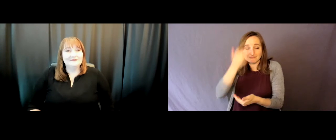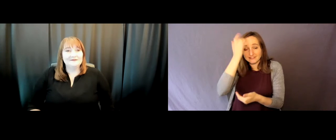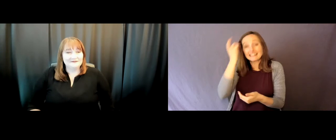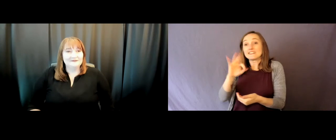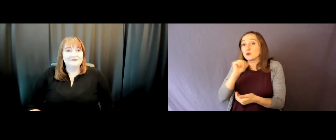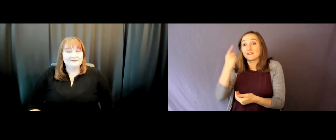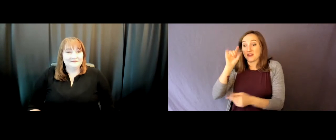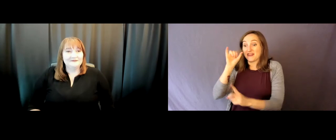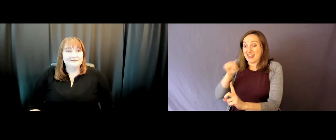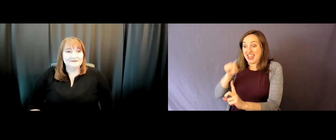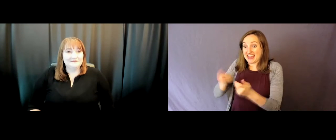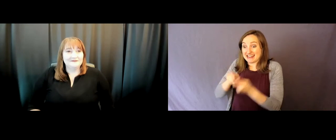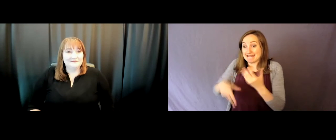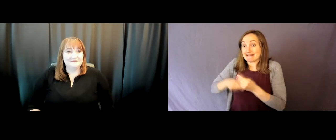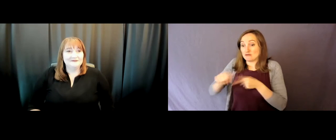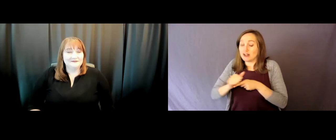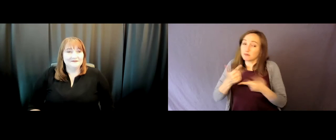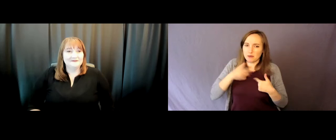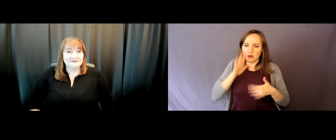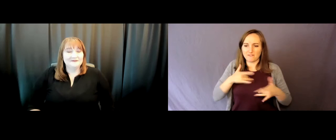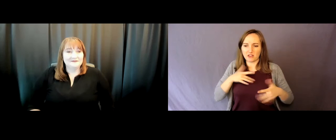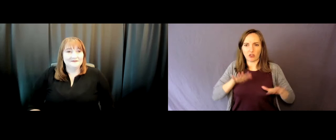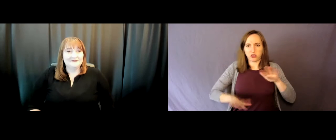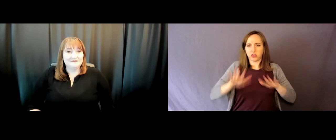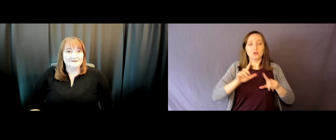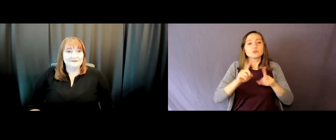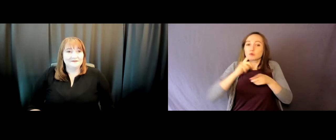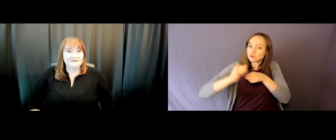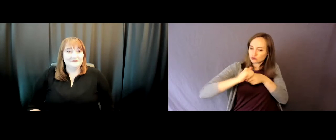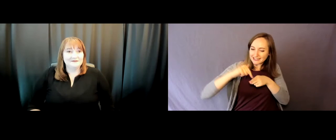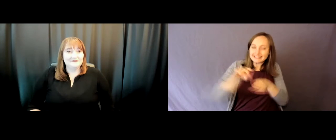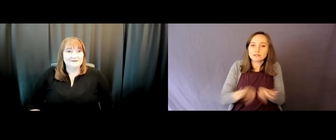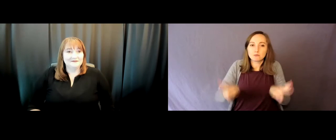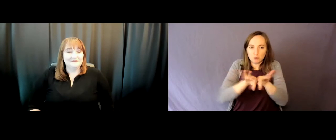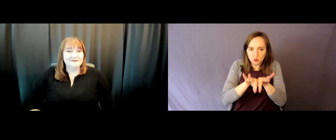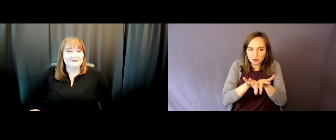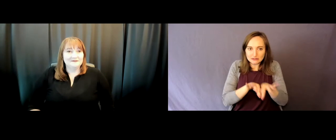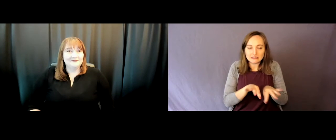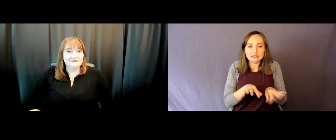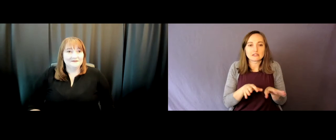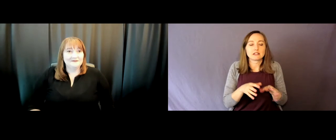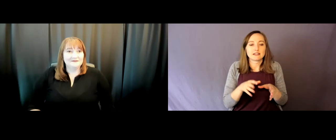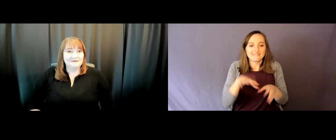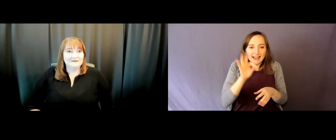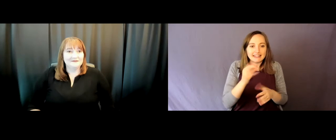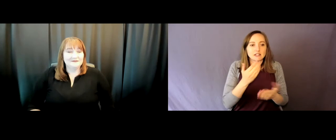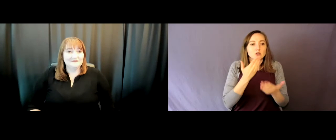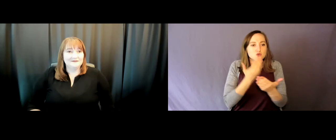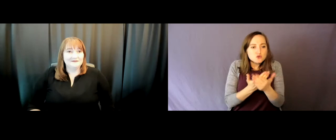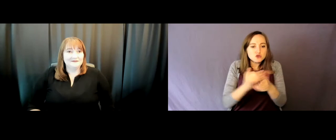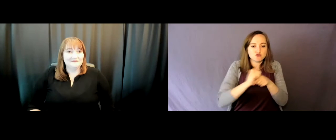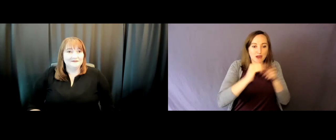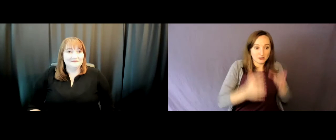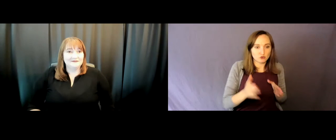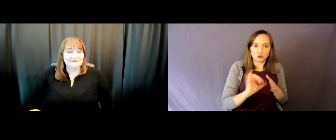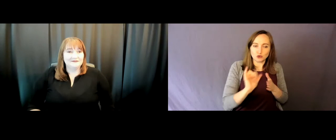that additional training, I would probably be a little lost too. And so training is important, in finding a, solid Reiki practitioner